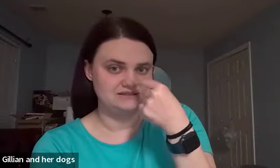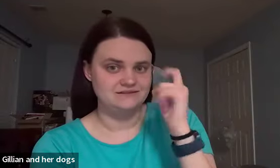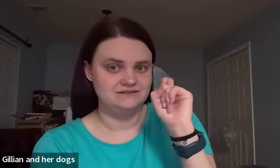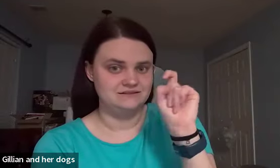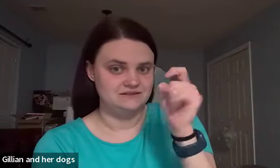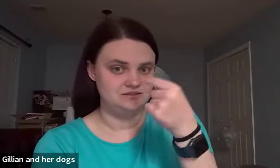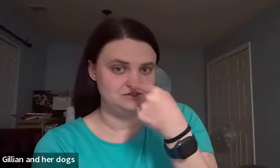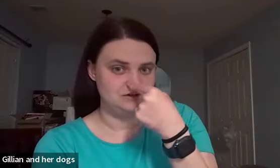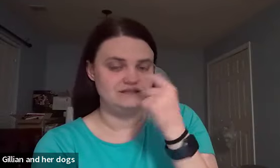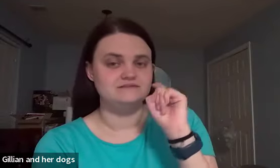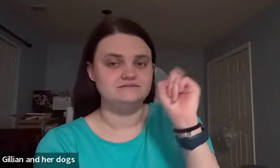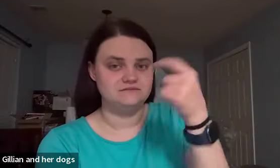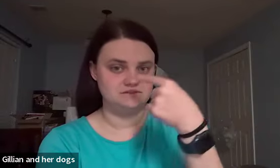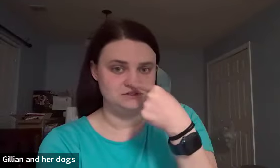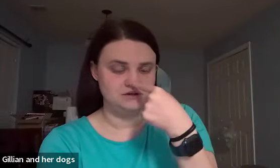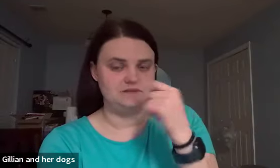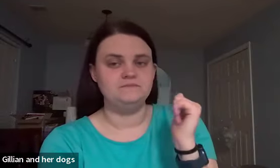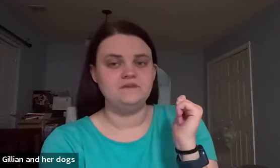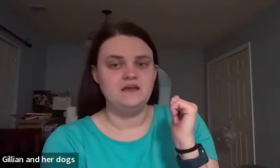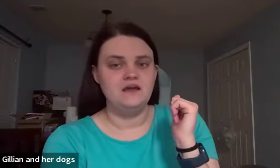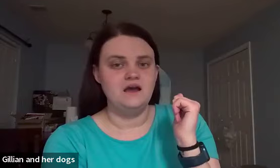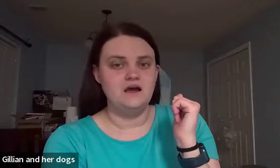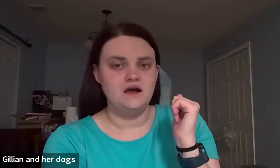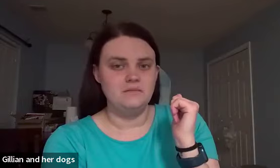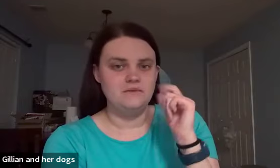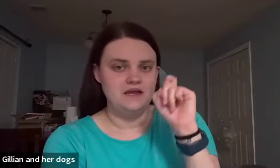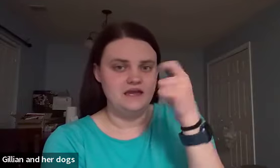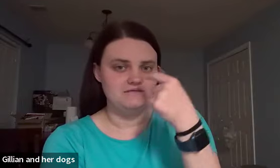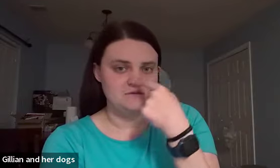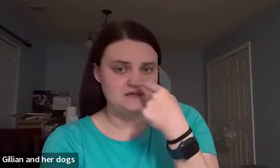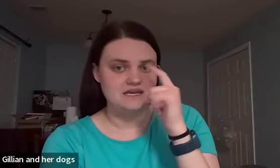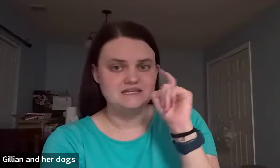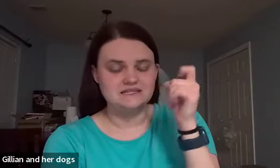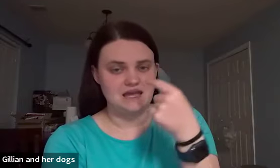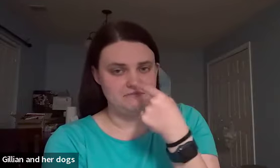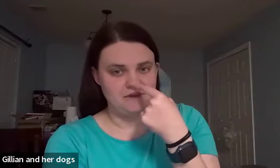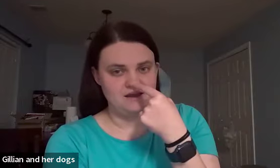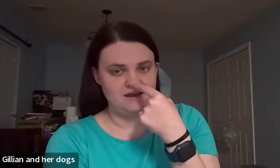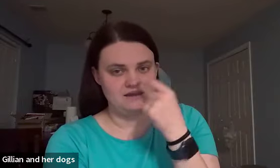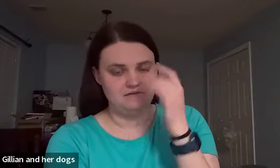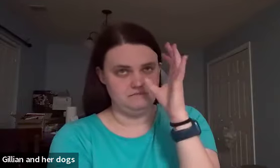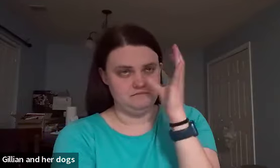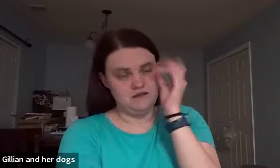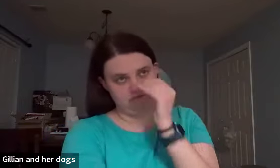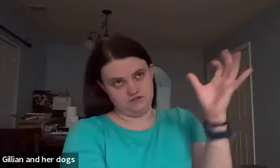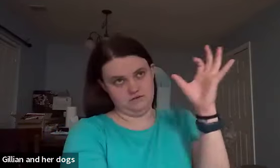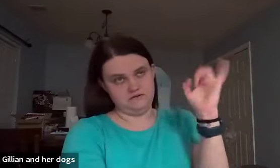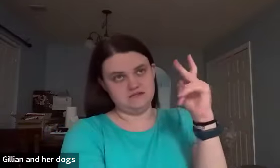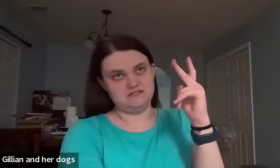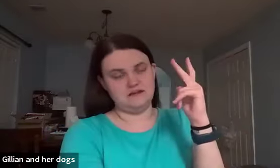Target, Target, Target. And for this, my visual with this is